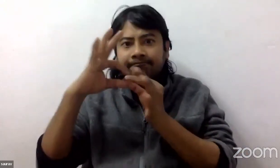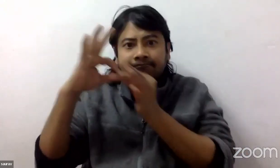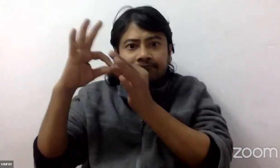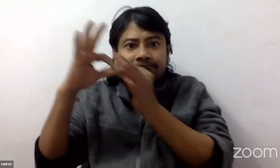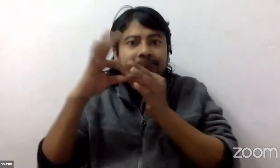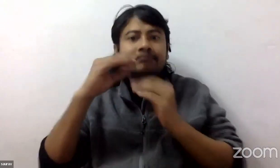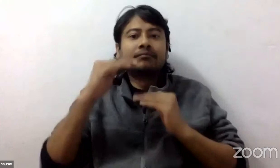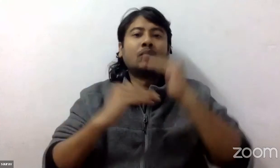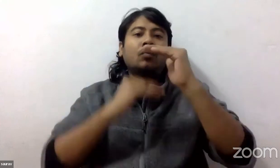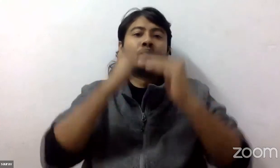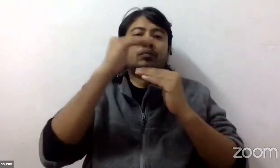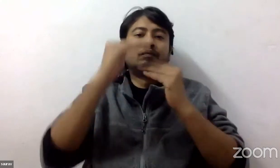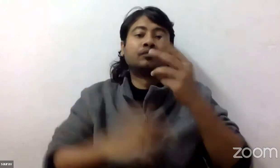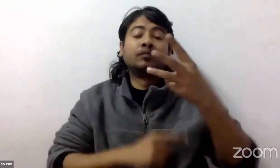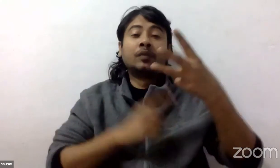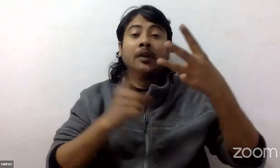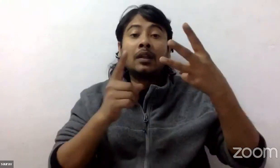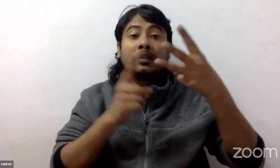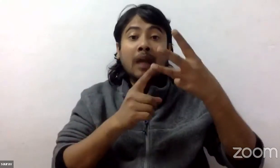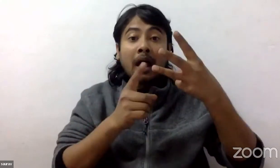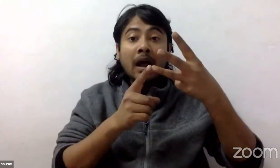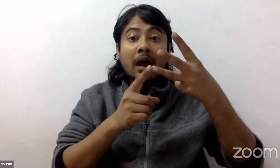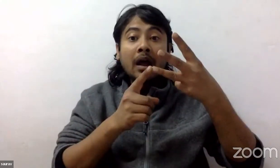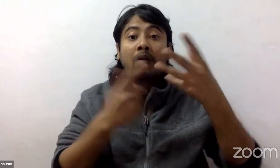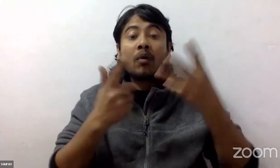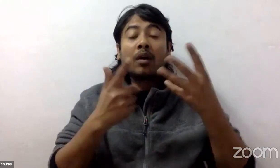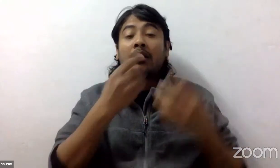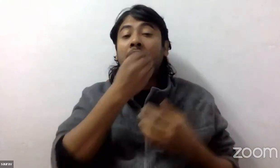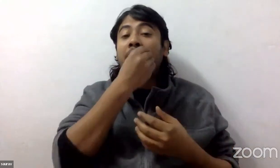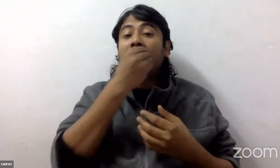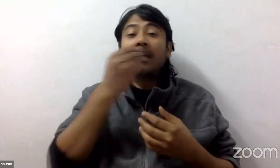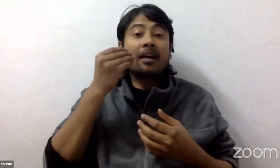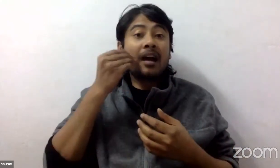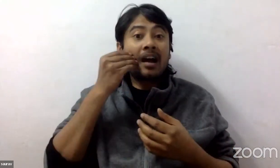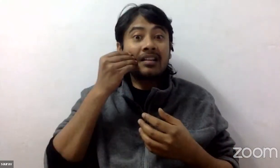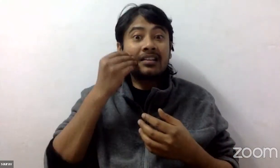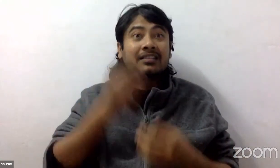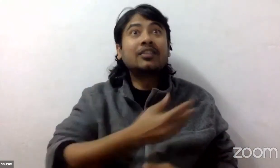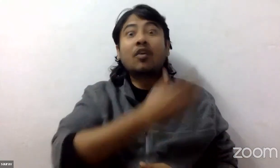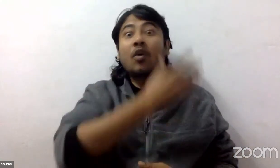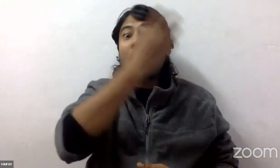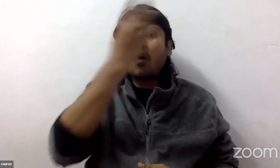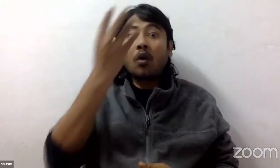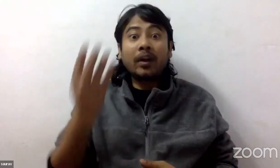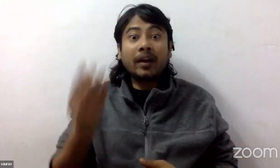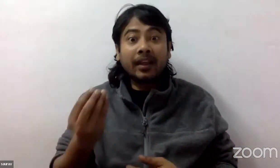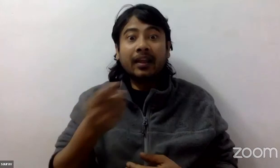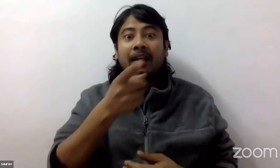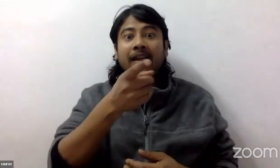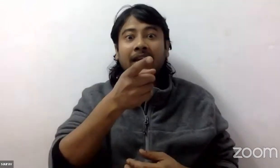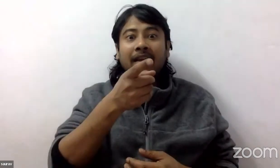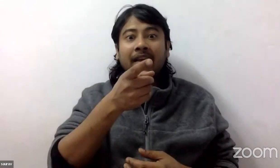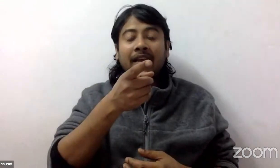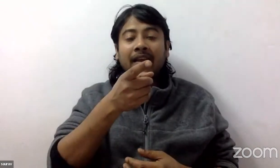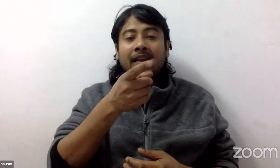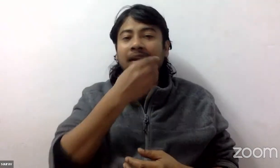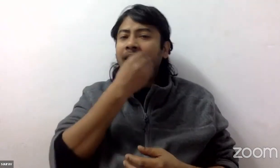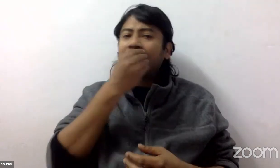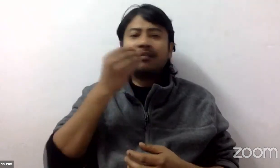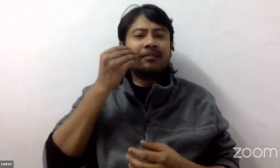Ekadashi means only these two things: fasting and chanting and remembering Krishna. We should try